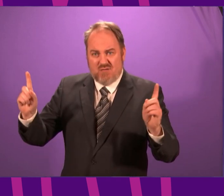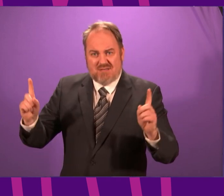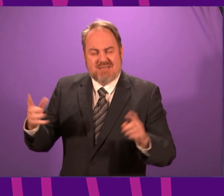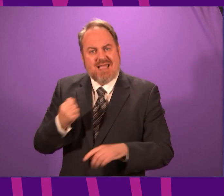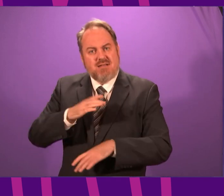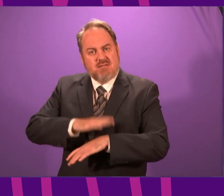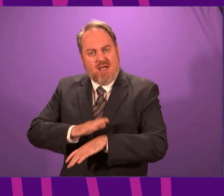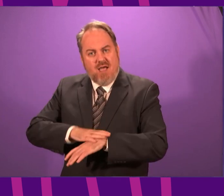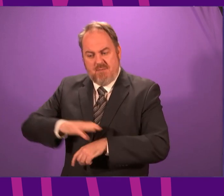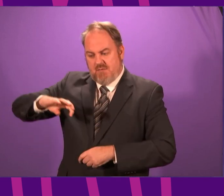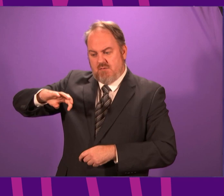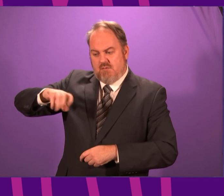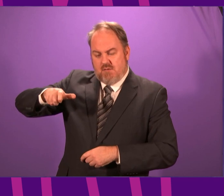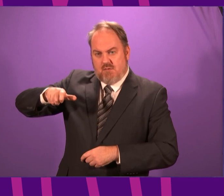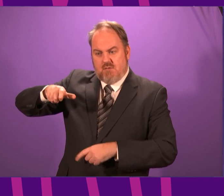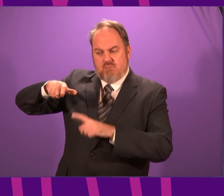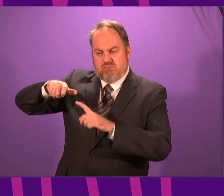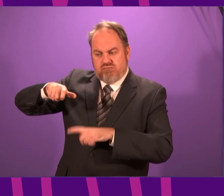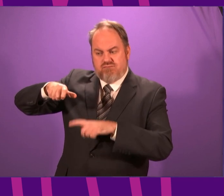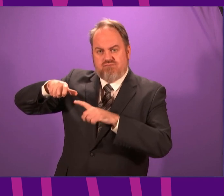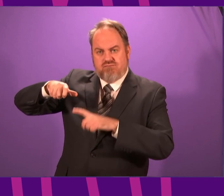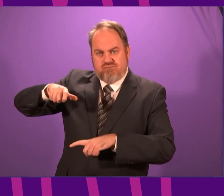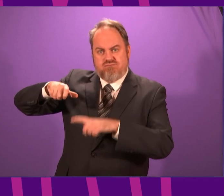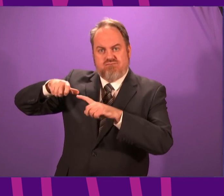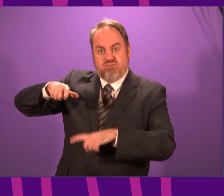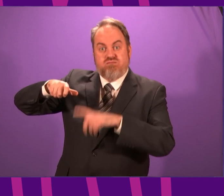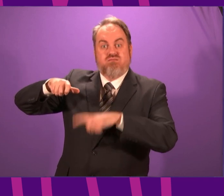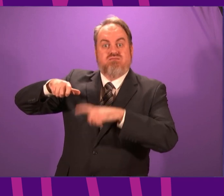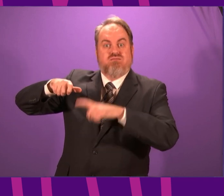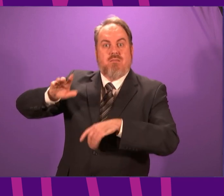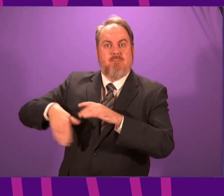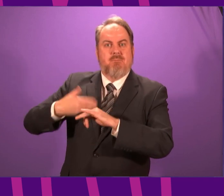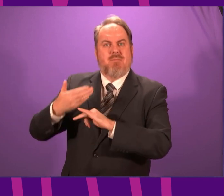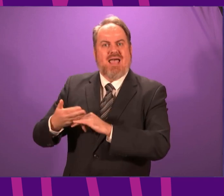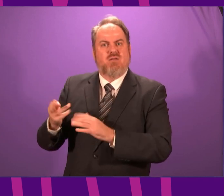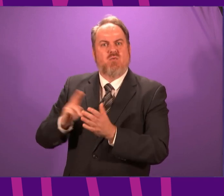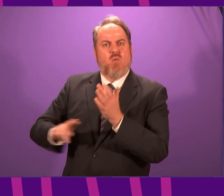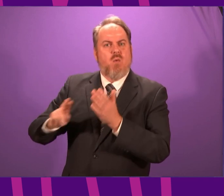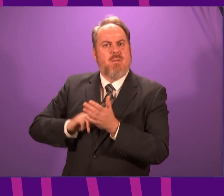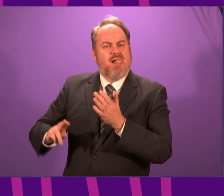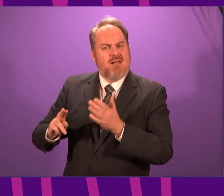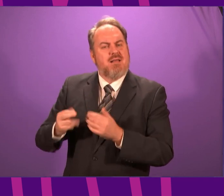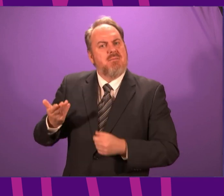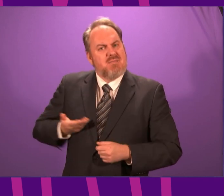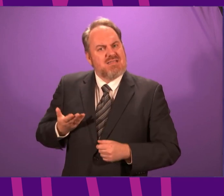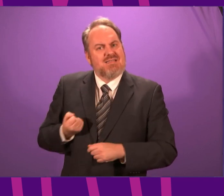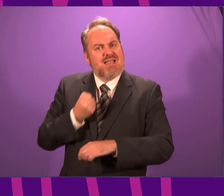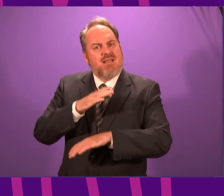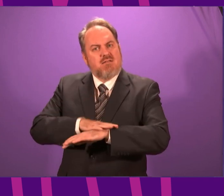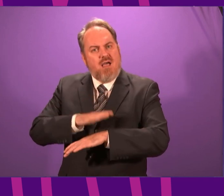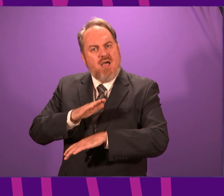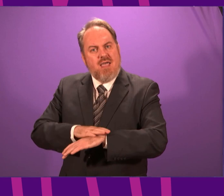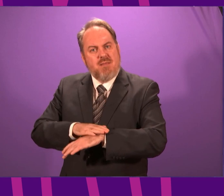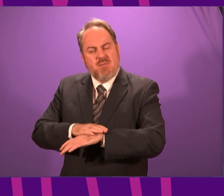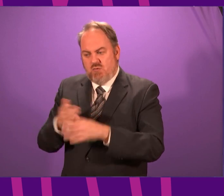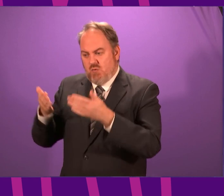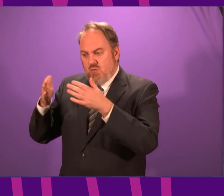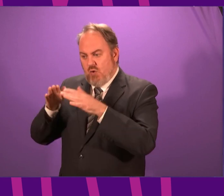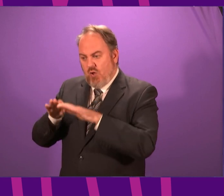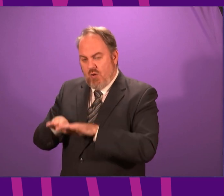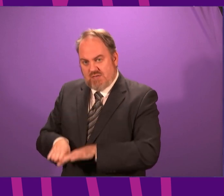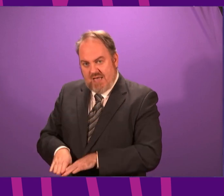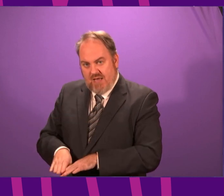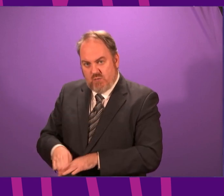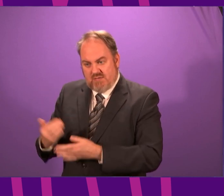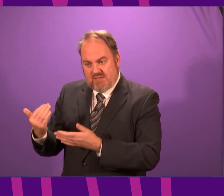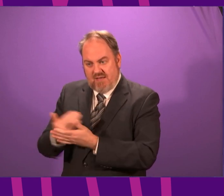turn the tap back on again. Now, businesses were asked to innovate, to find ways of operating in a COVID-safe environment, to